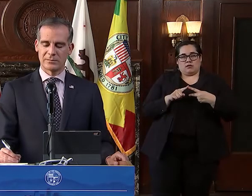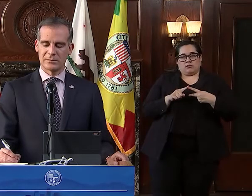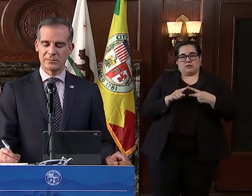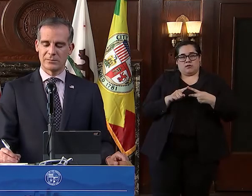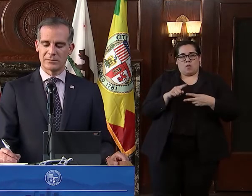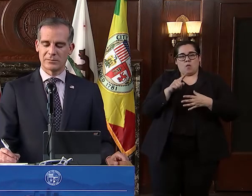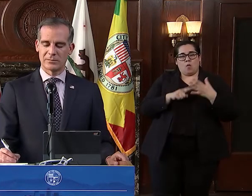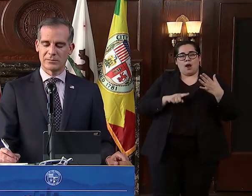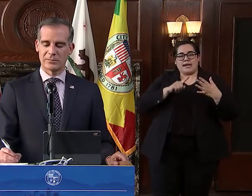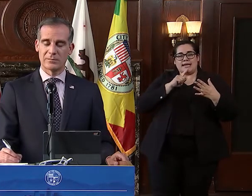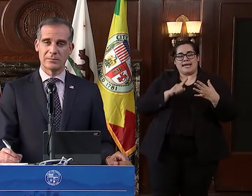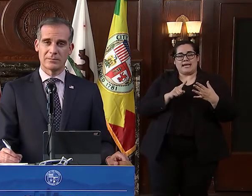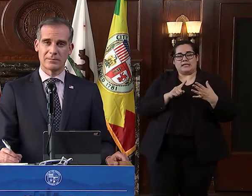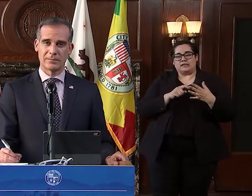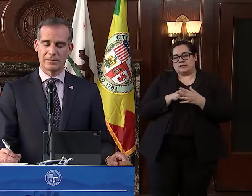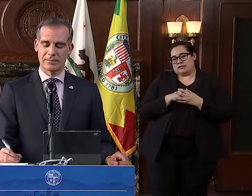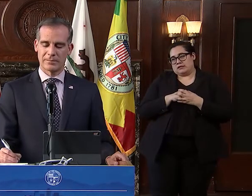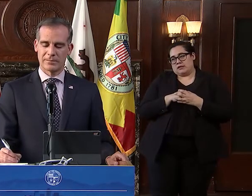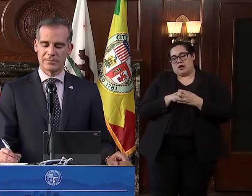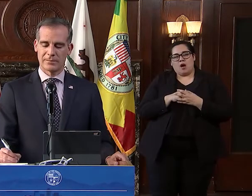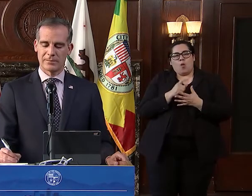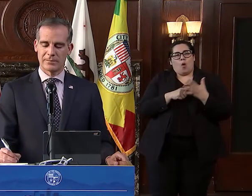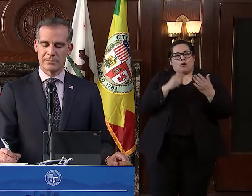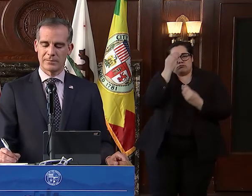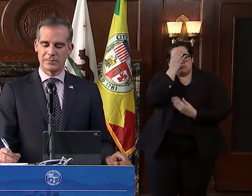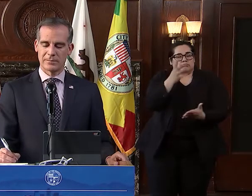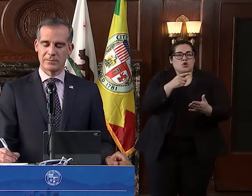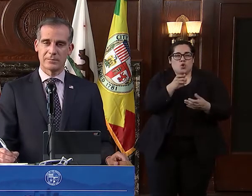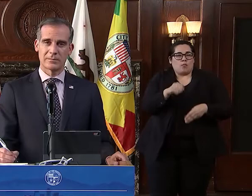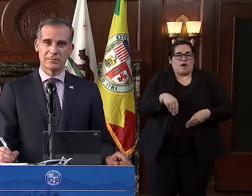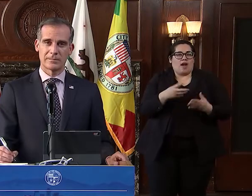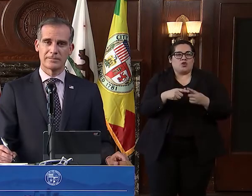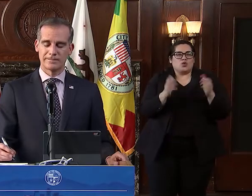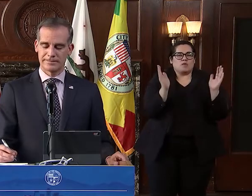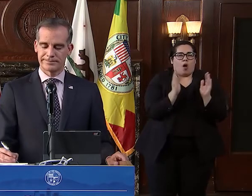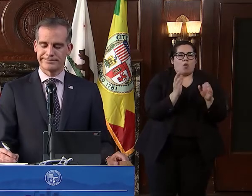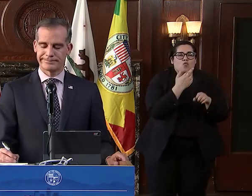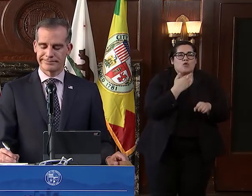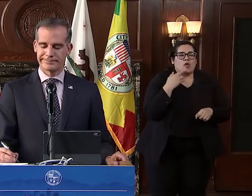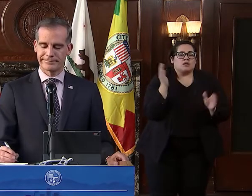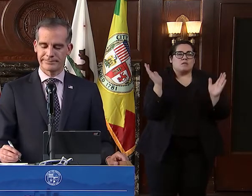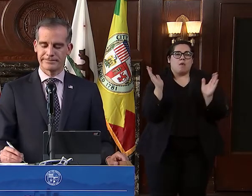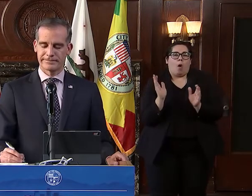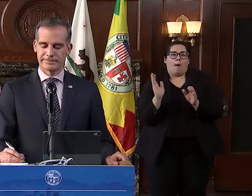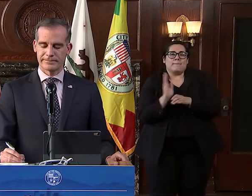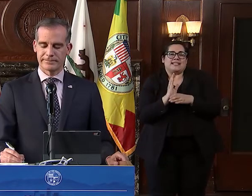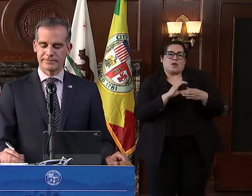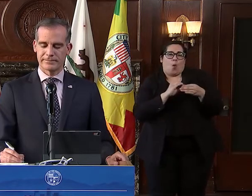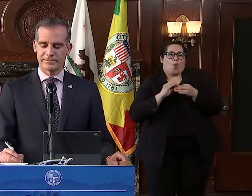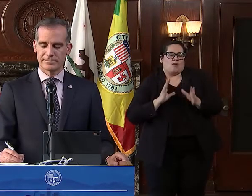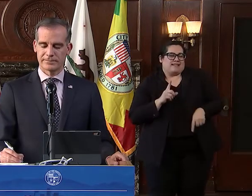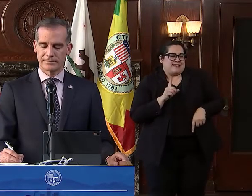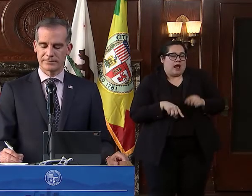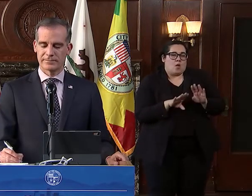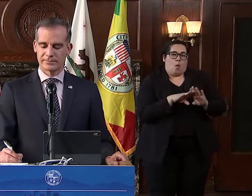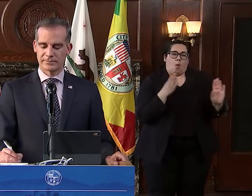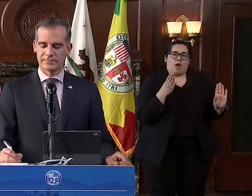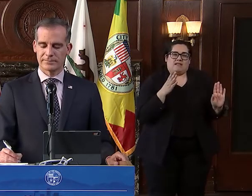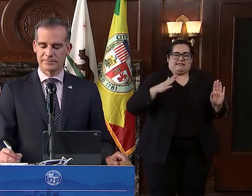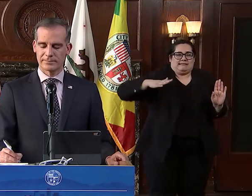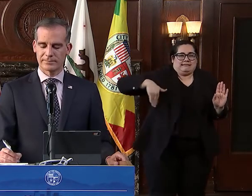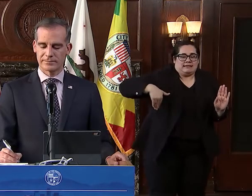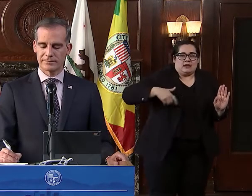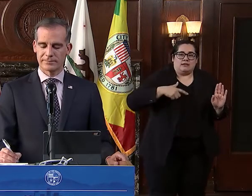the word that you can provide to all these small restaurants, small business owners that cannot open just yet